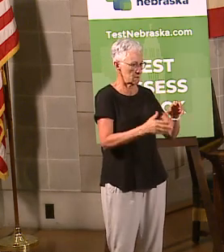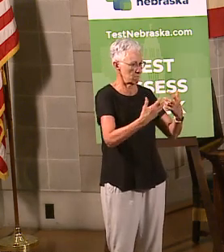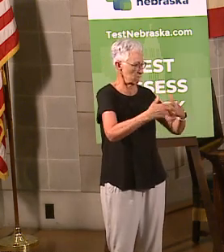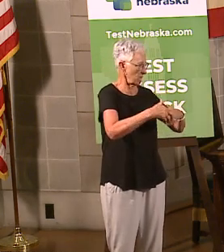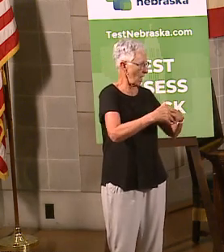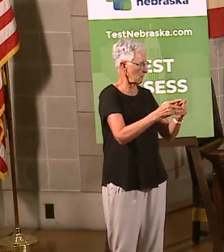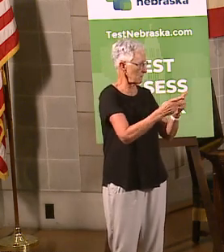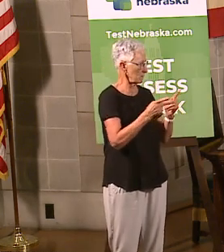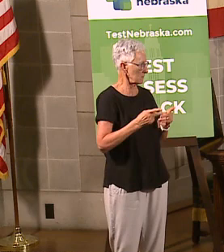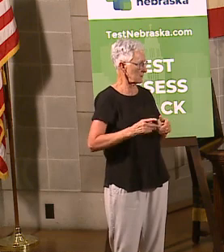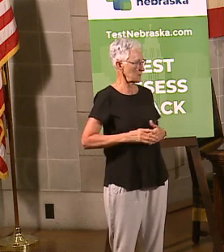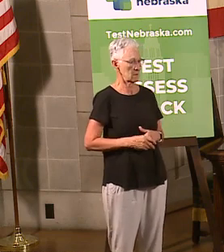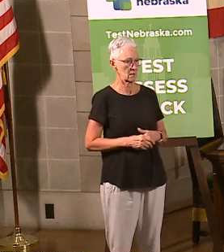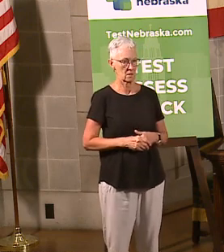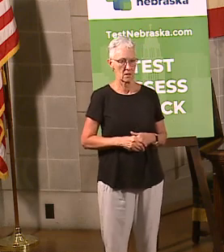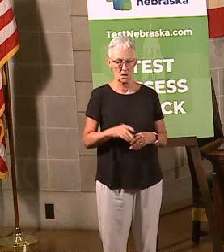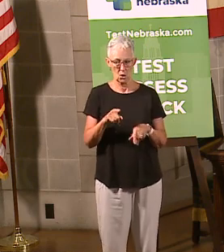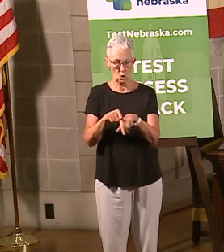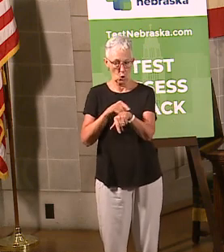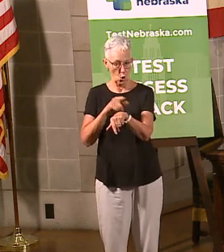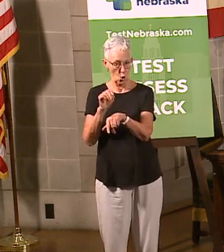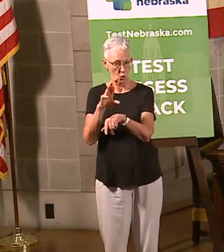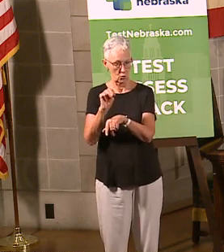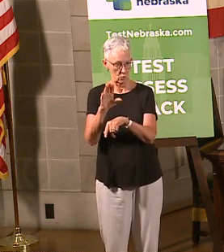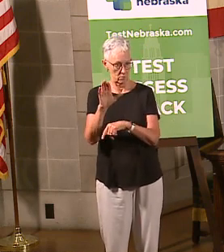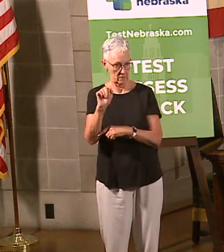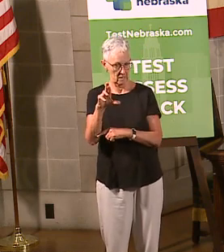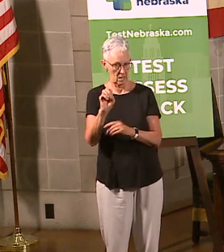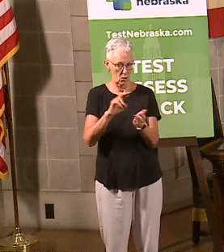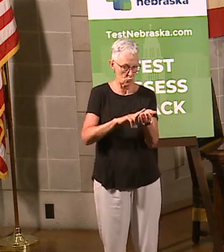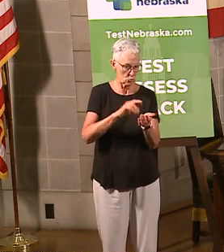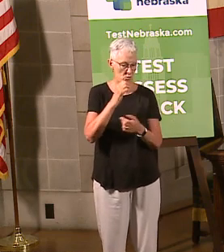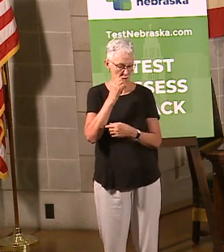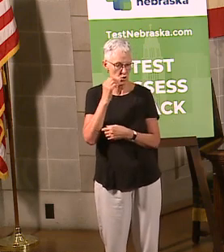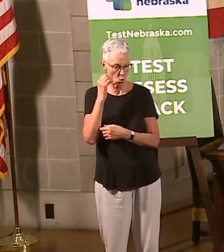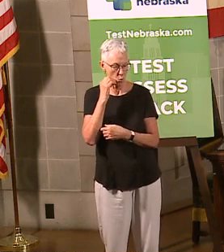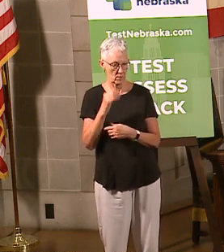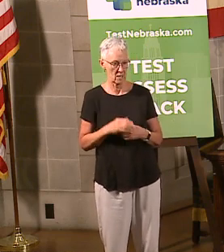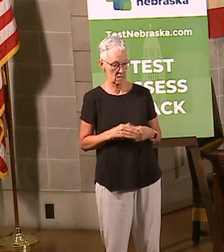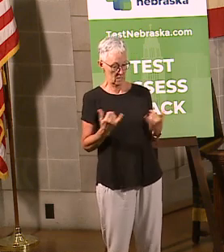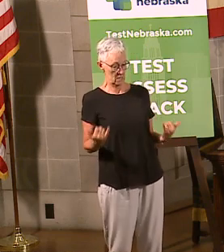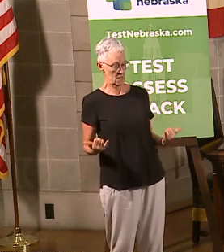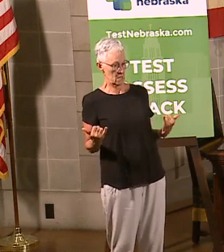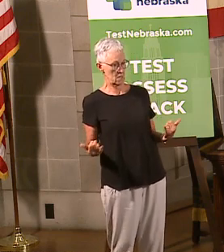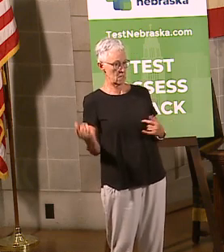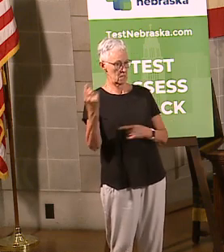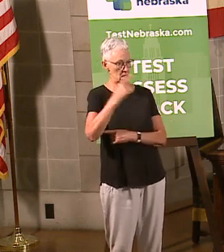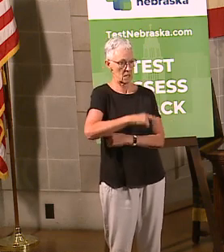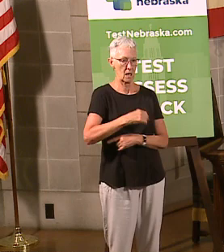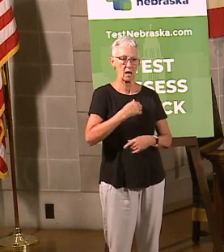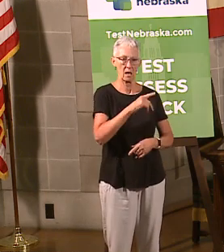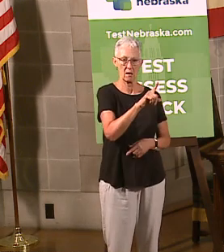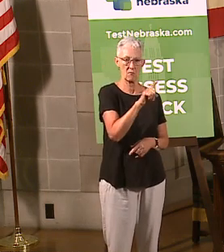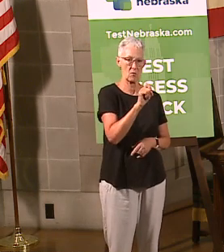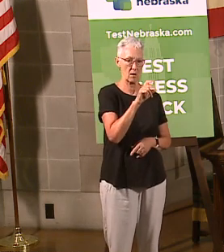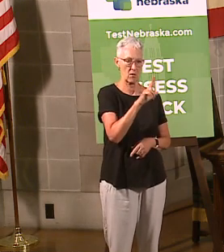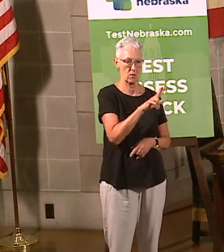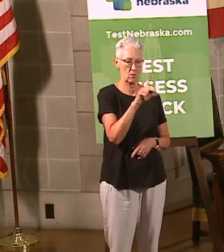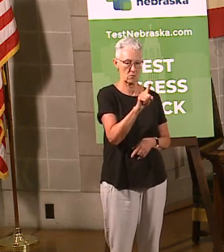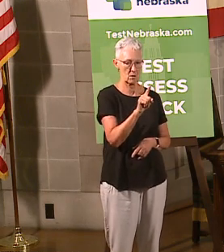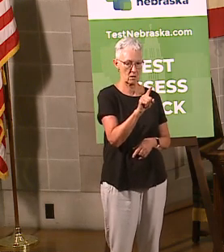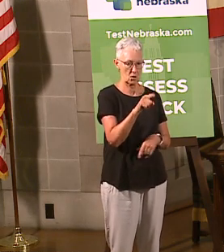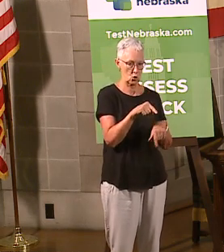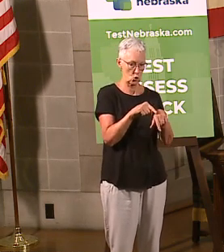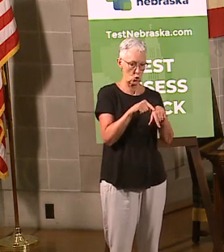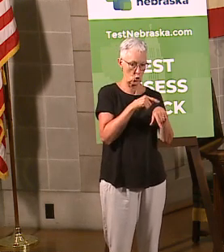I'll start with long-term care numbers for today. There have been 131